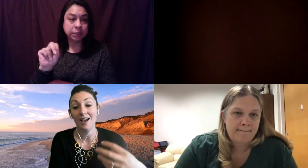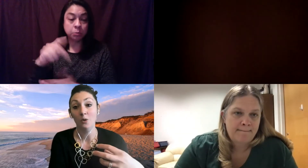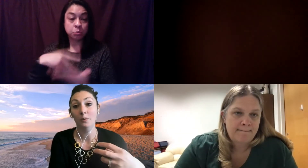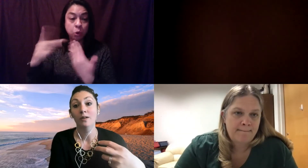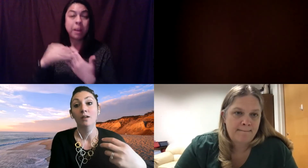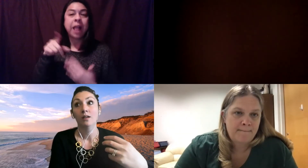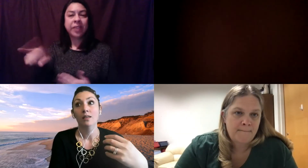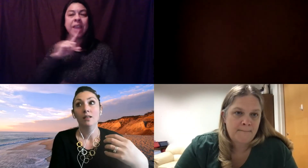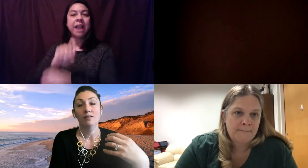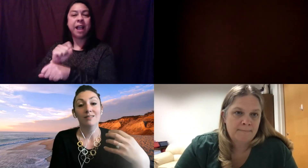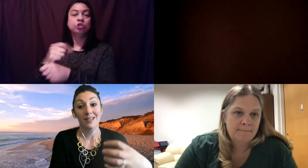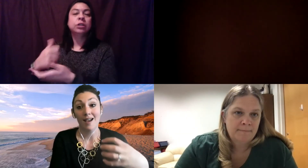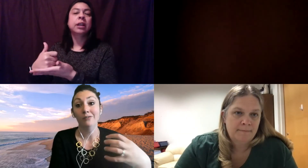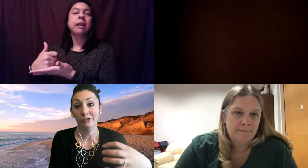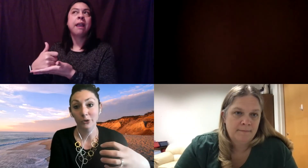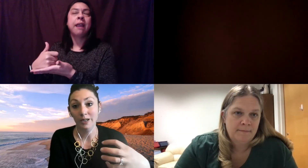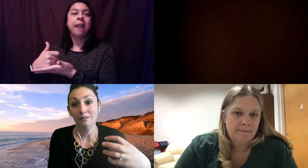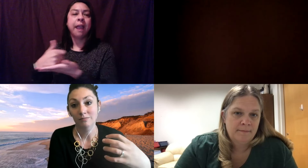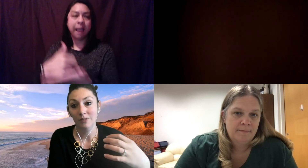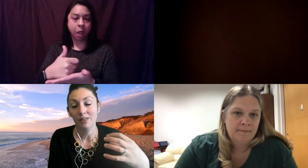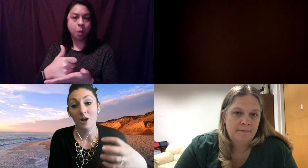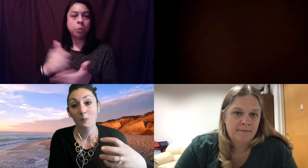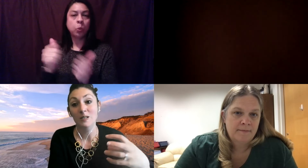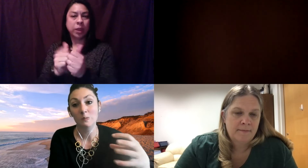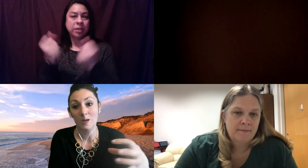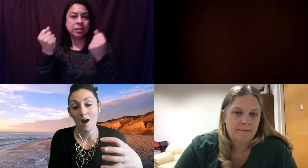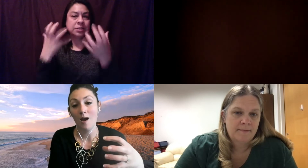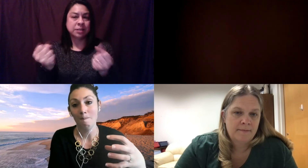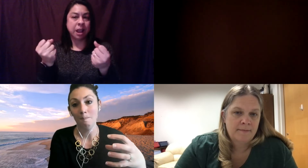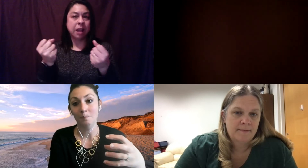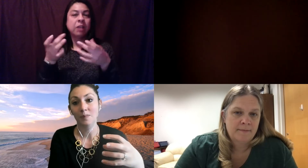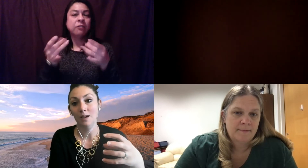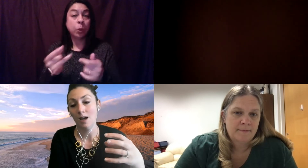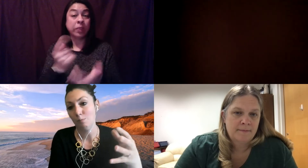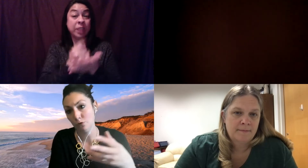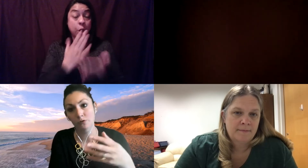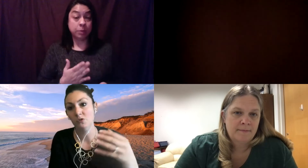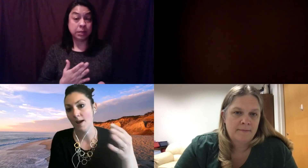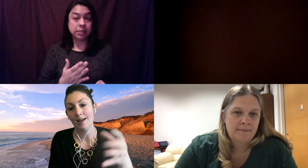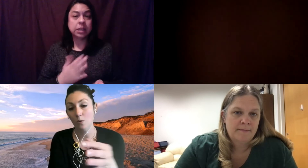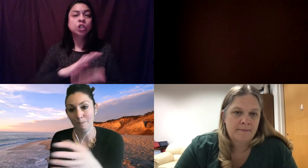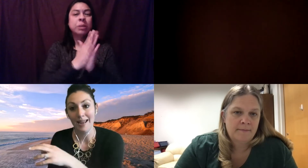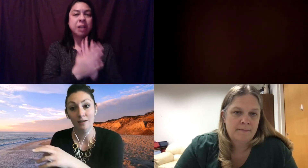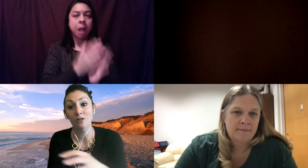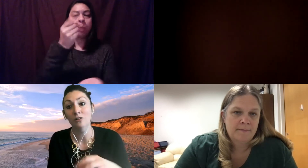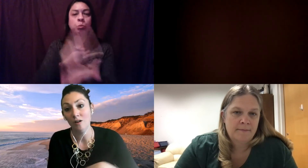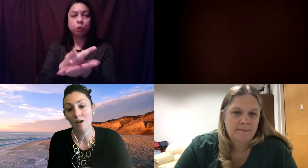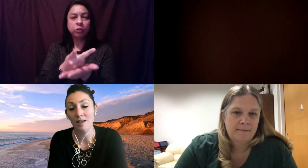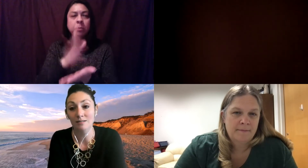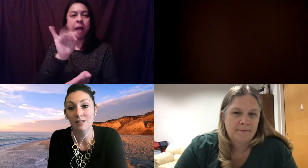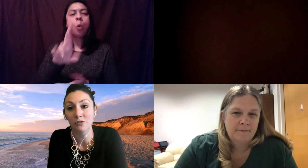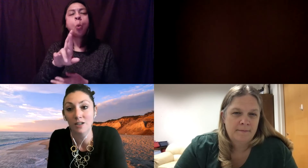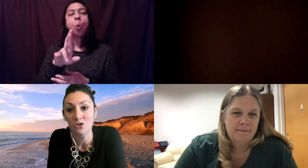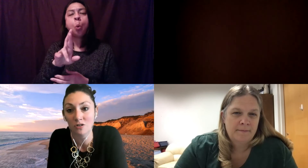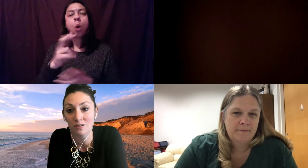actually help sign fluent therapists become approved by or paneled